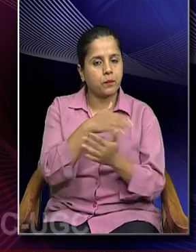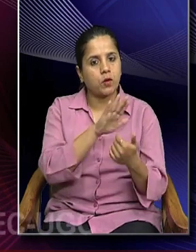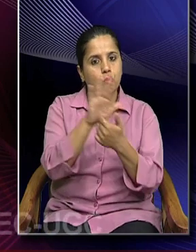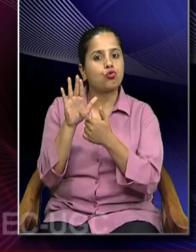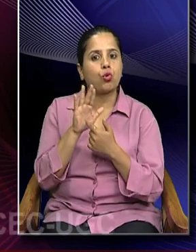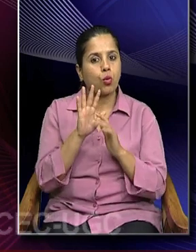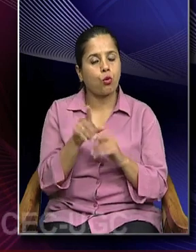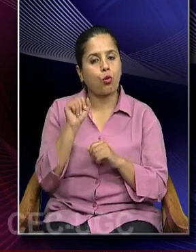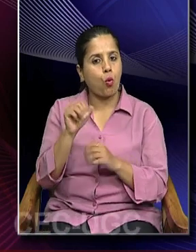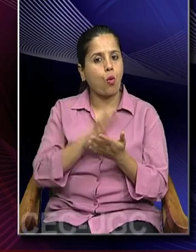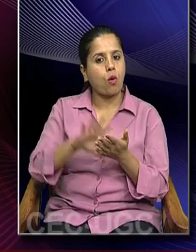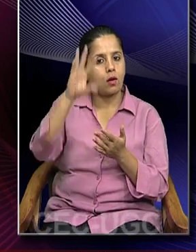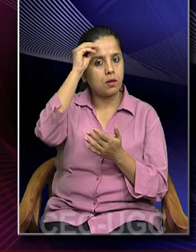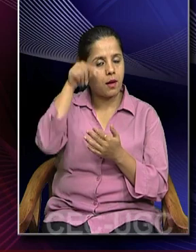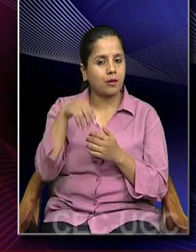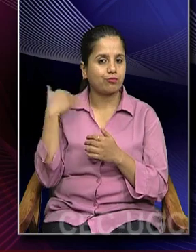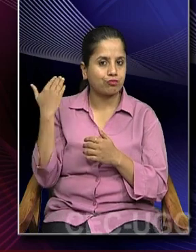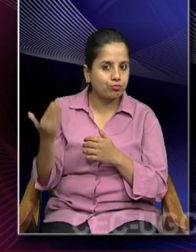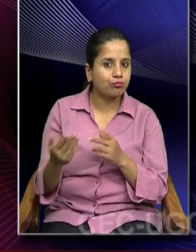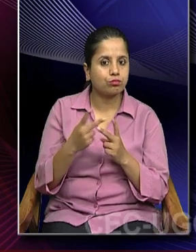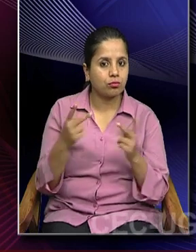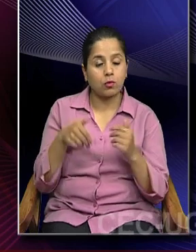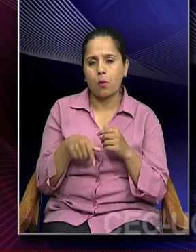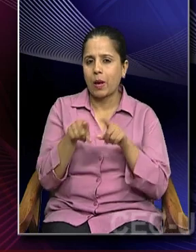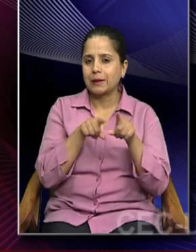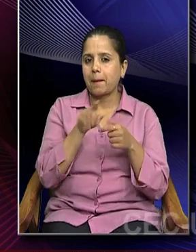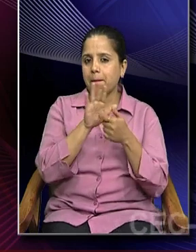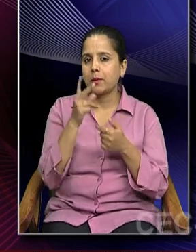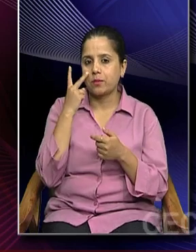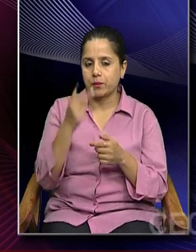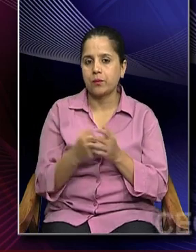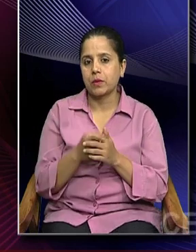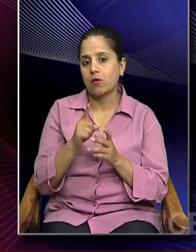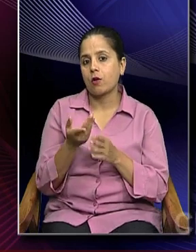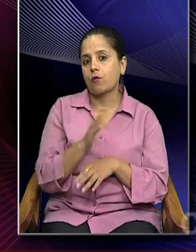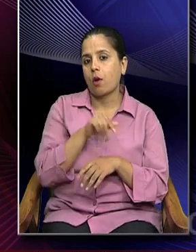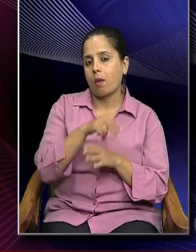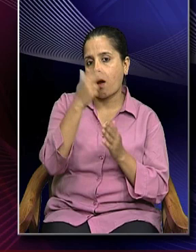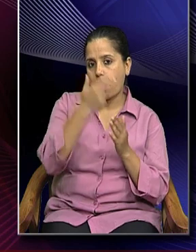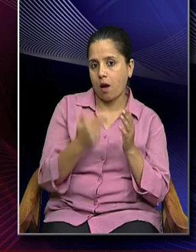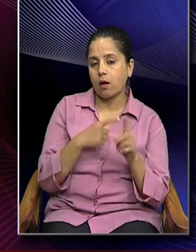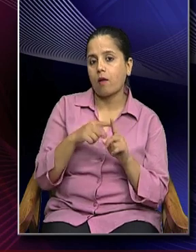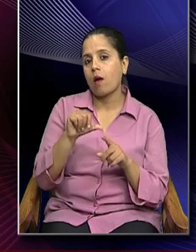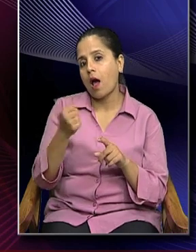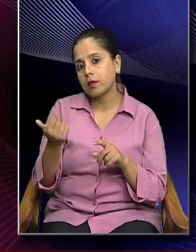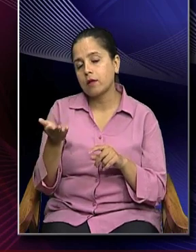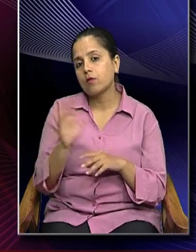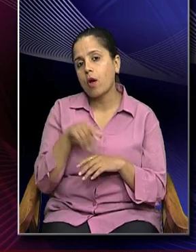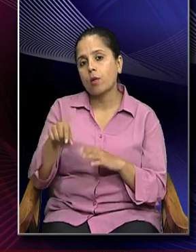showcasing their learning journey. Let's take an example, one from the arts, another from the